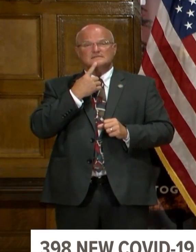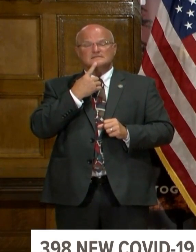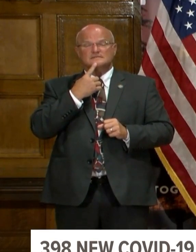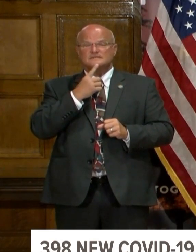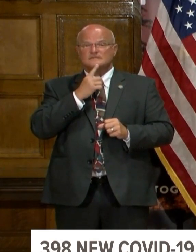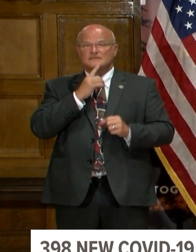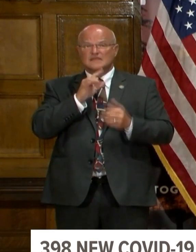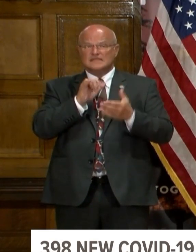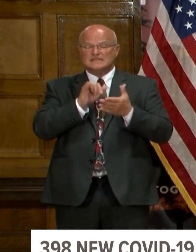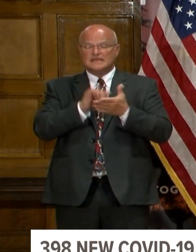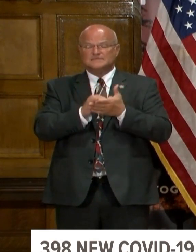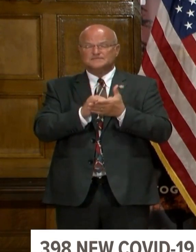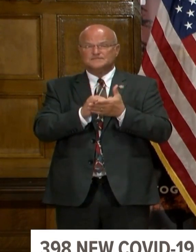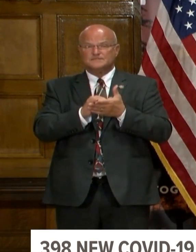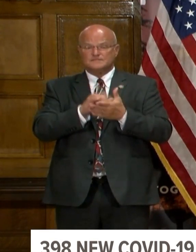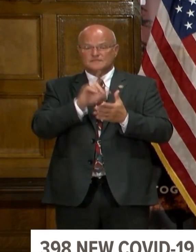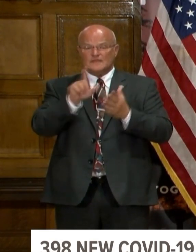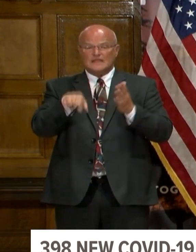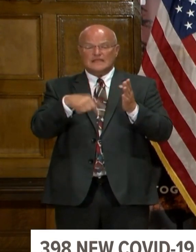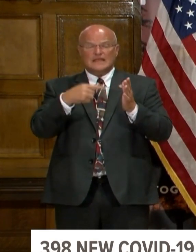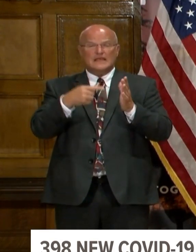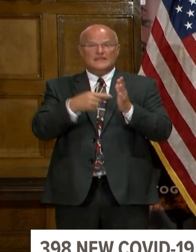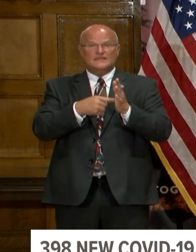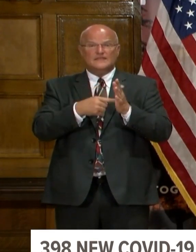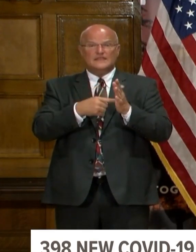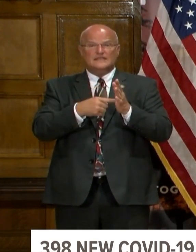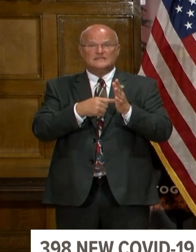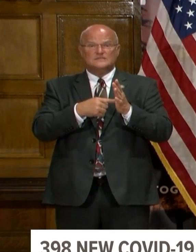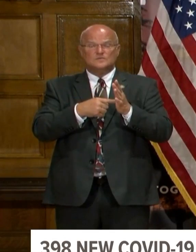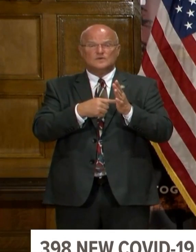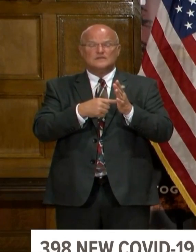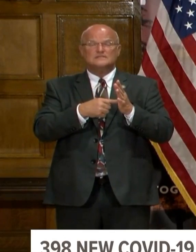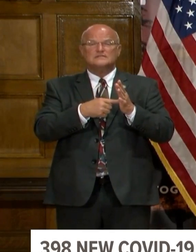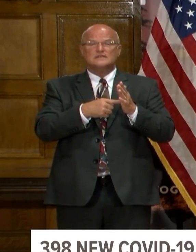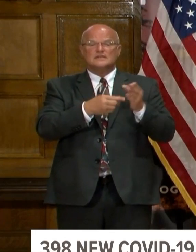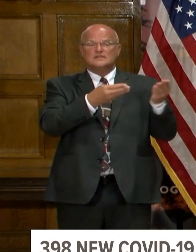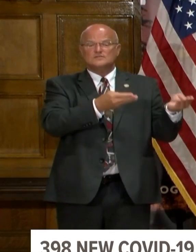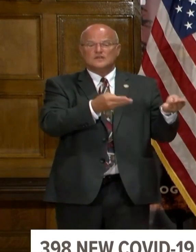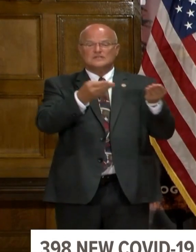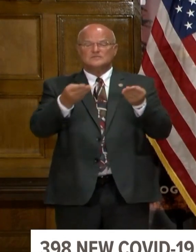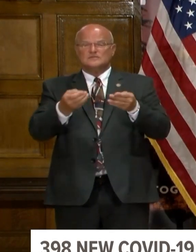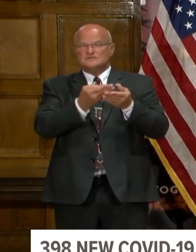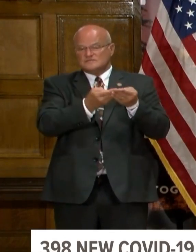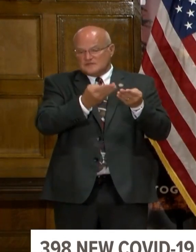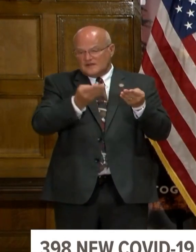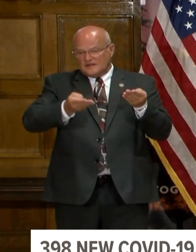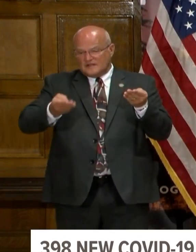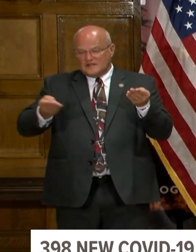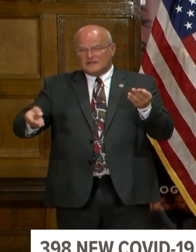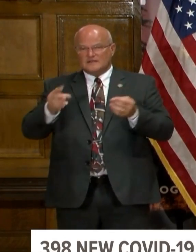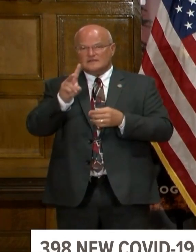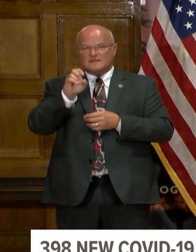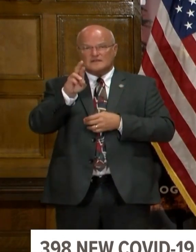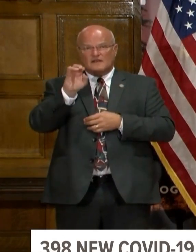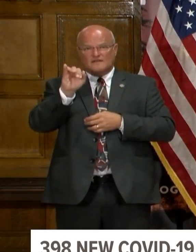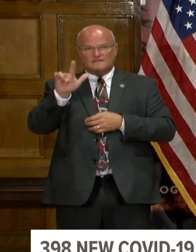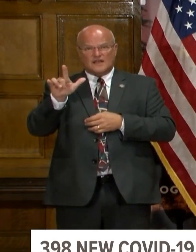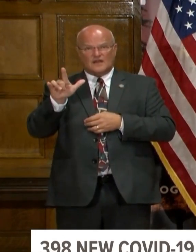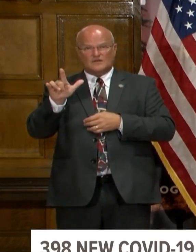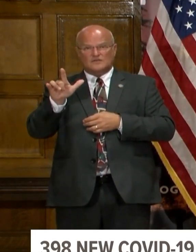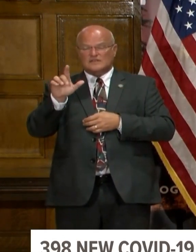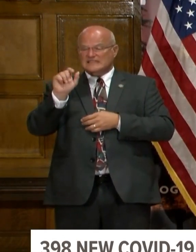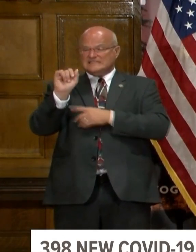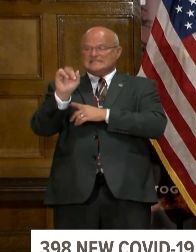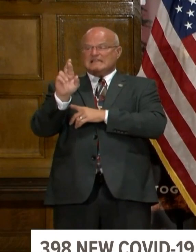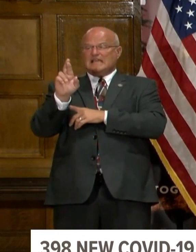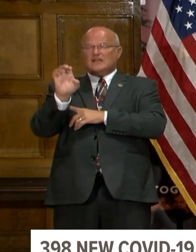is that this was transmissible in a viral way, that it's